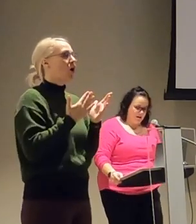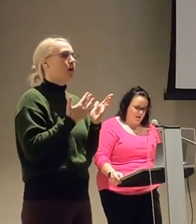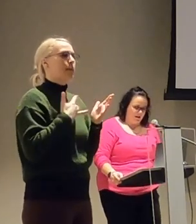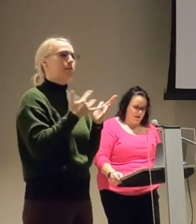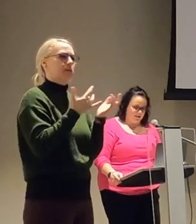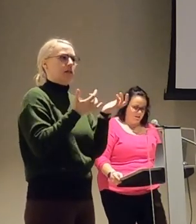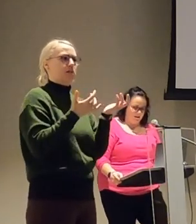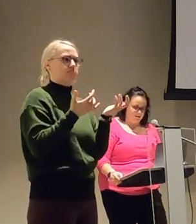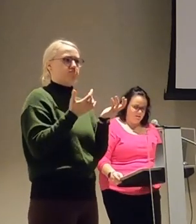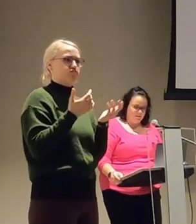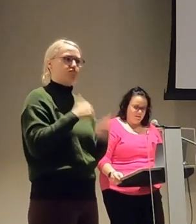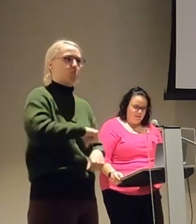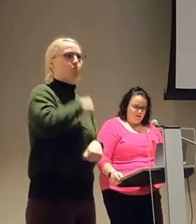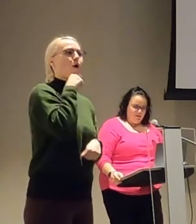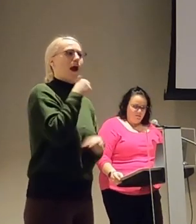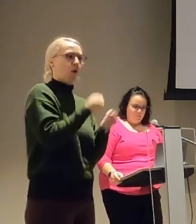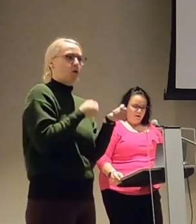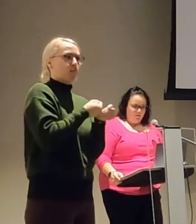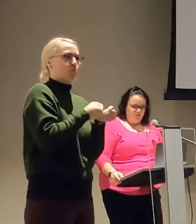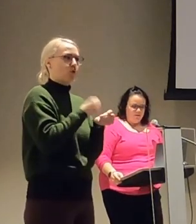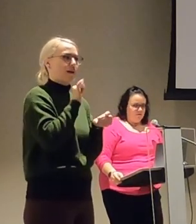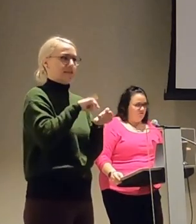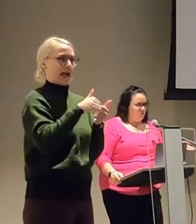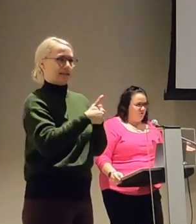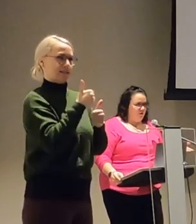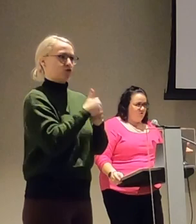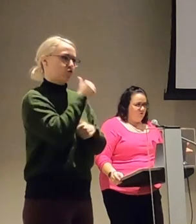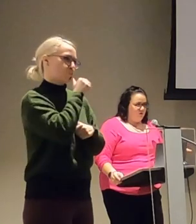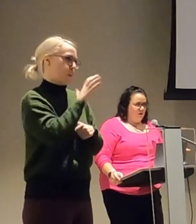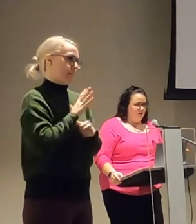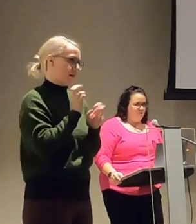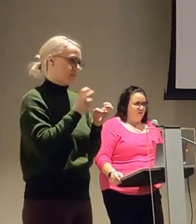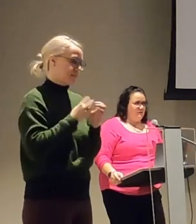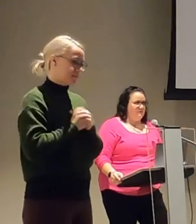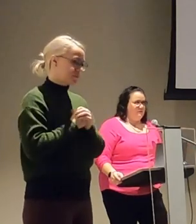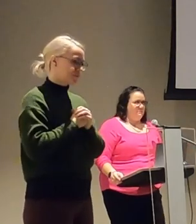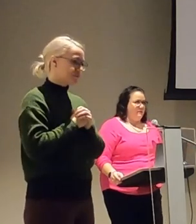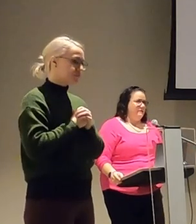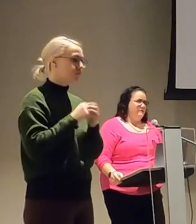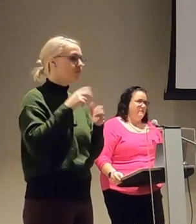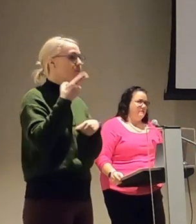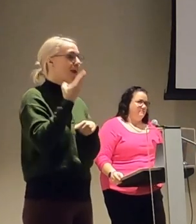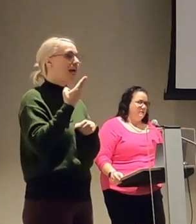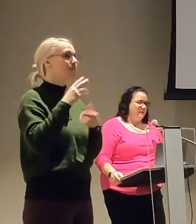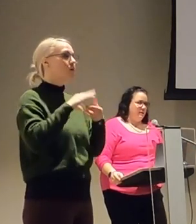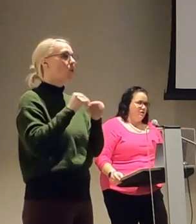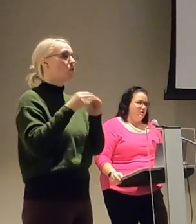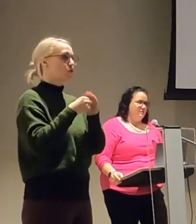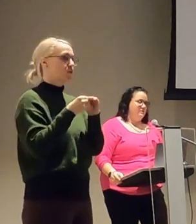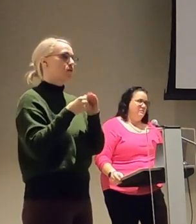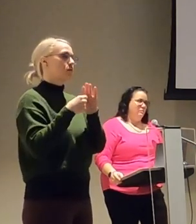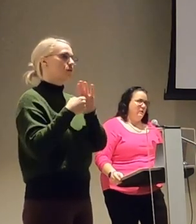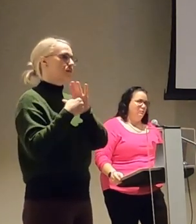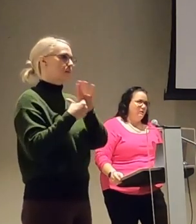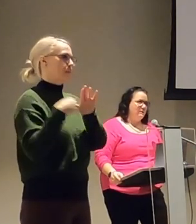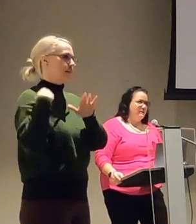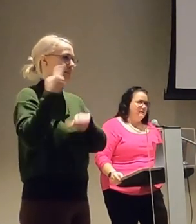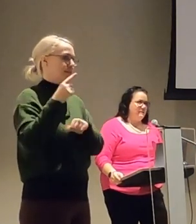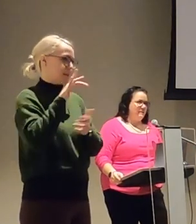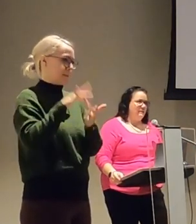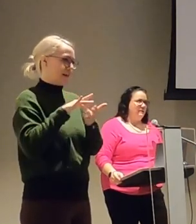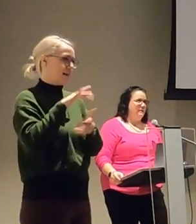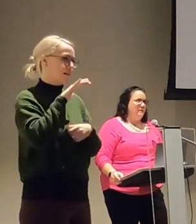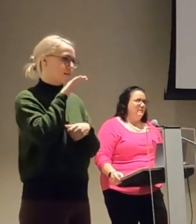femme fatale aspect. Although the story of Judith and Holofernes was depicted since the Middle Ages, we